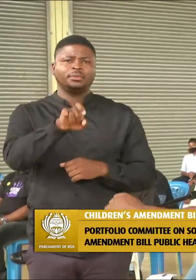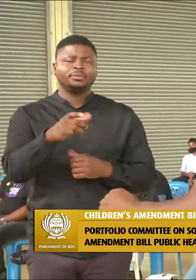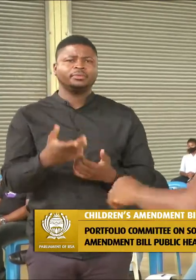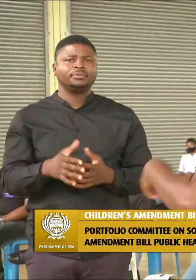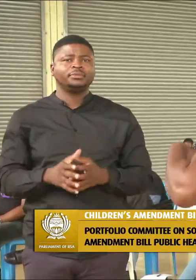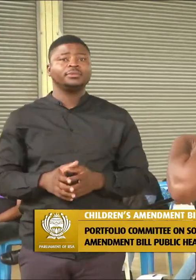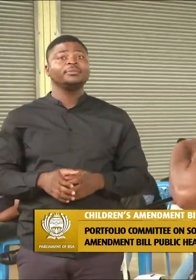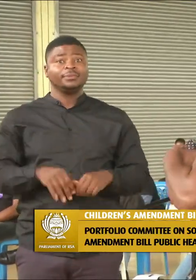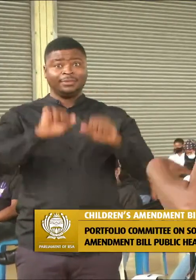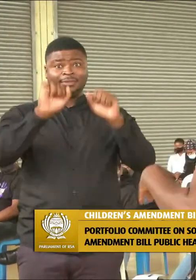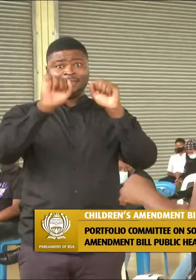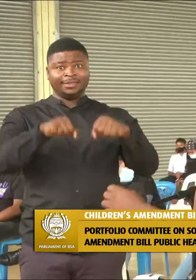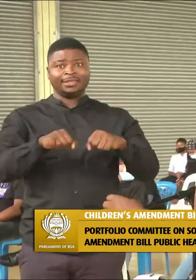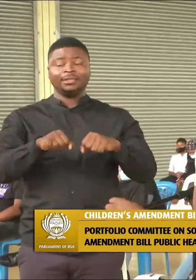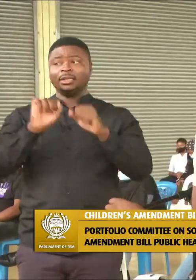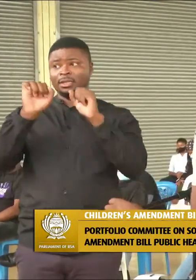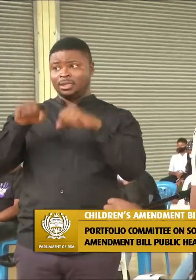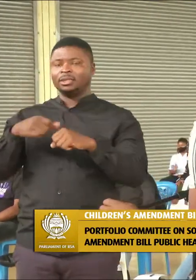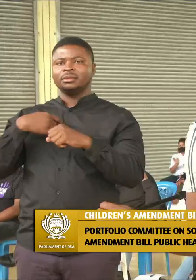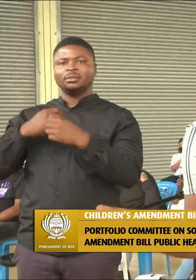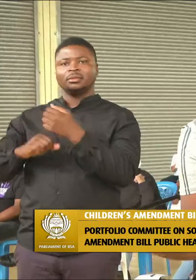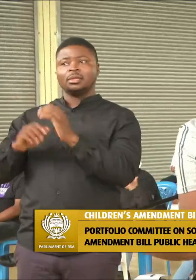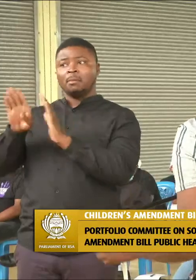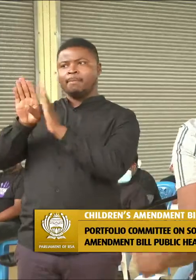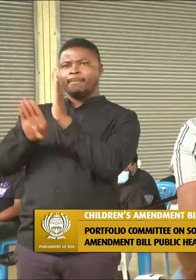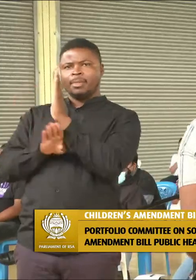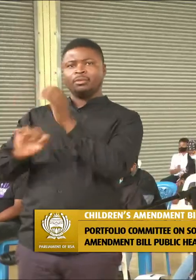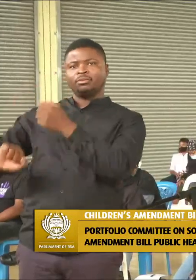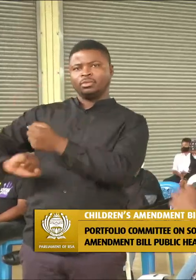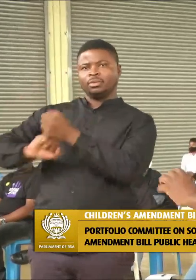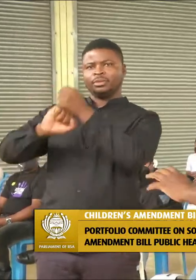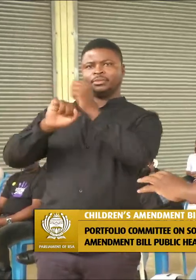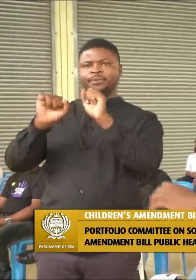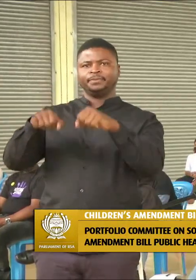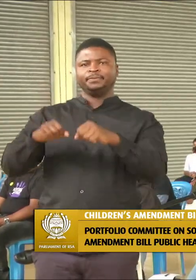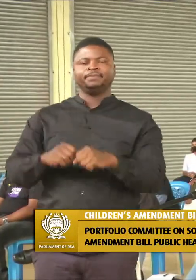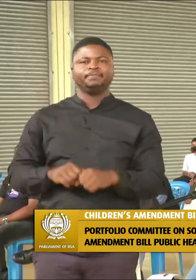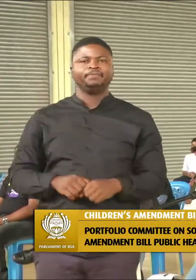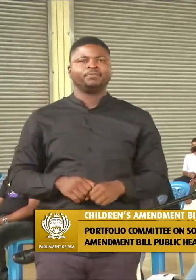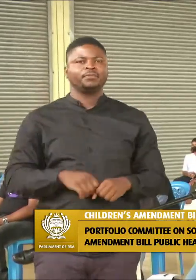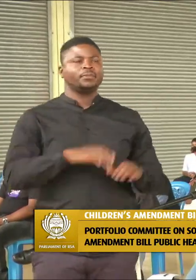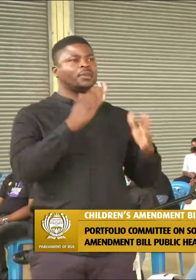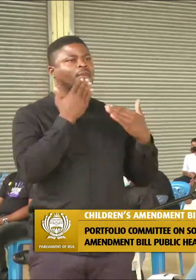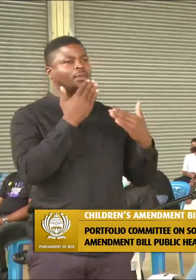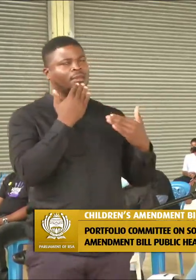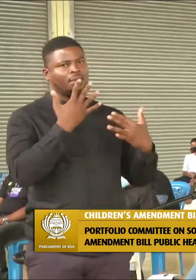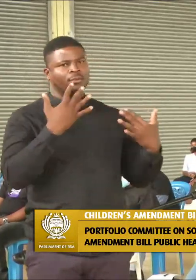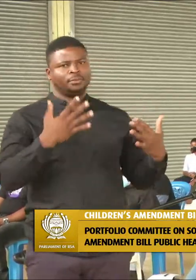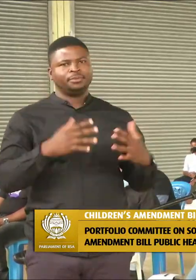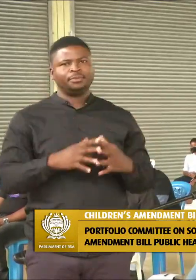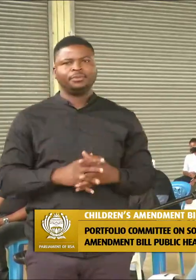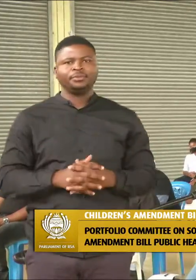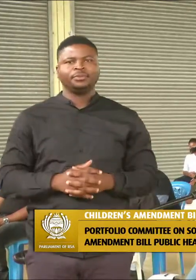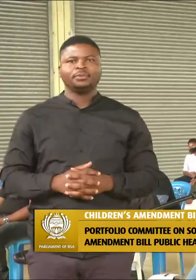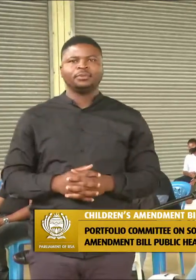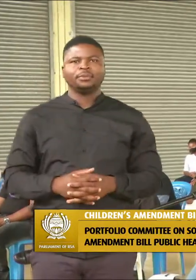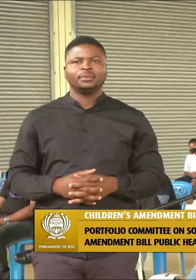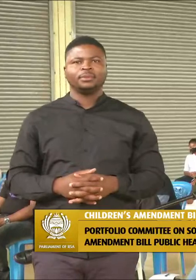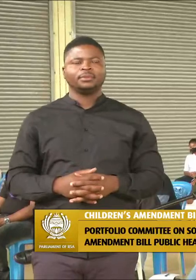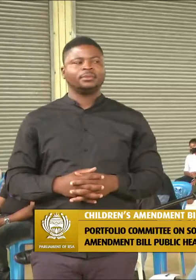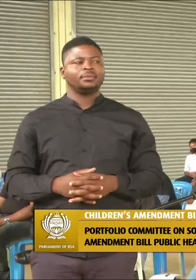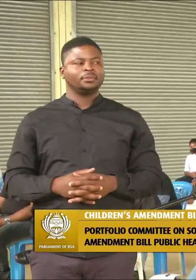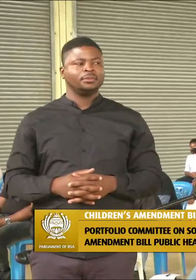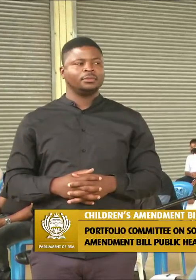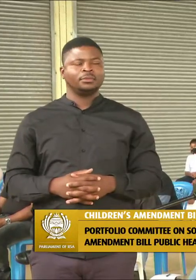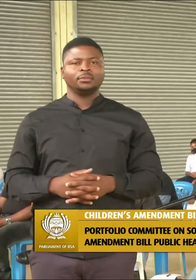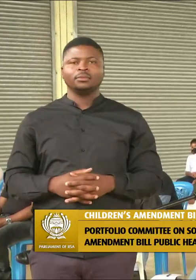Yes, I support the bill. Okay. Thank you. Siyabonga.